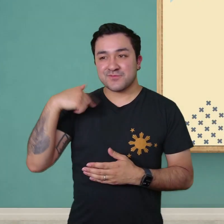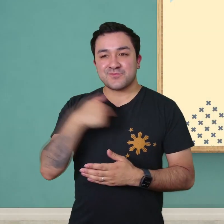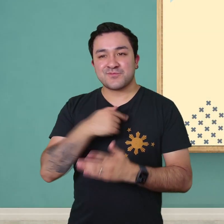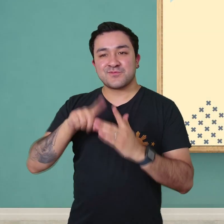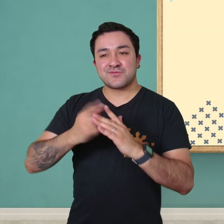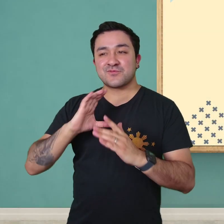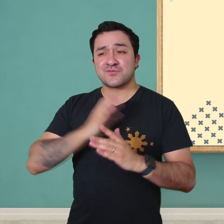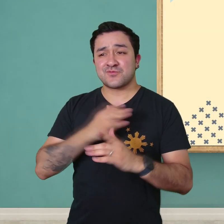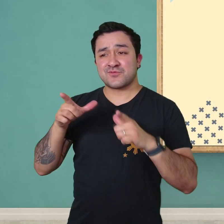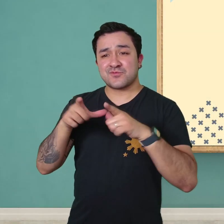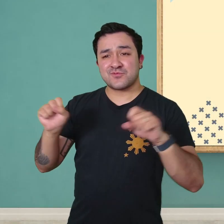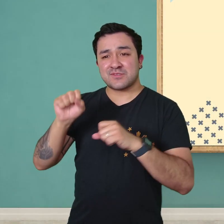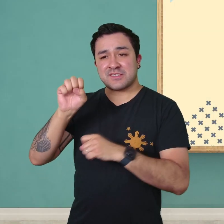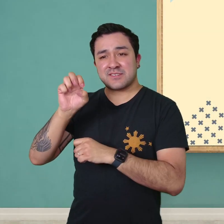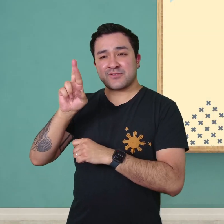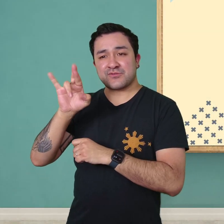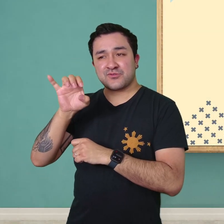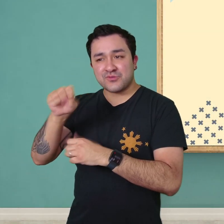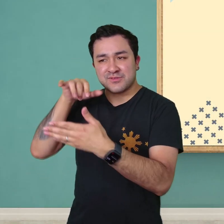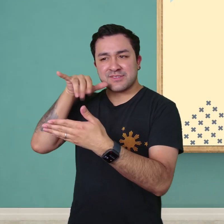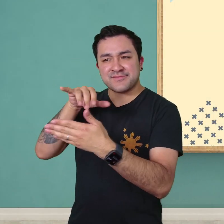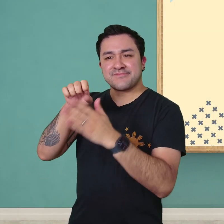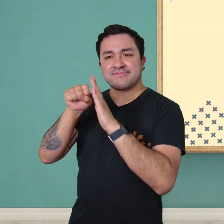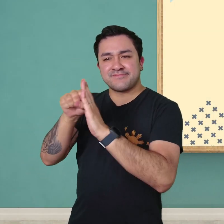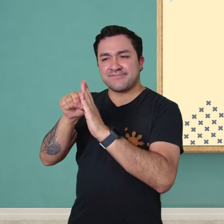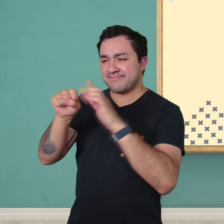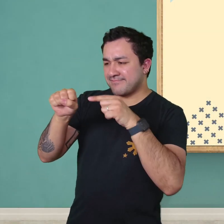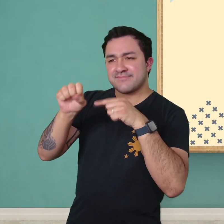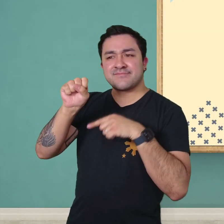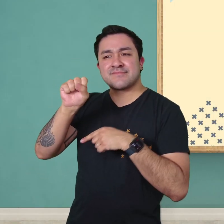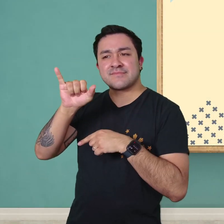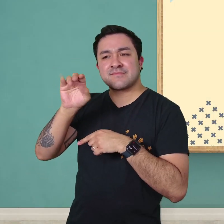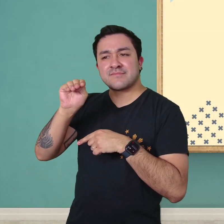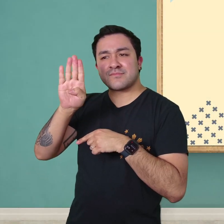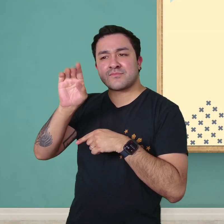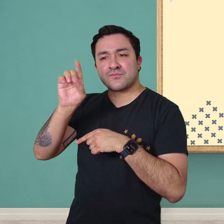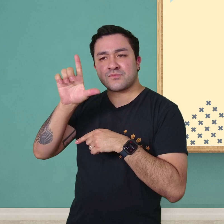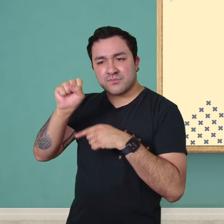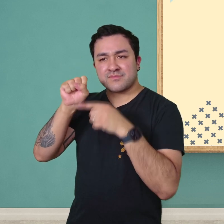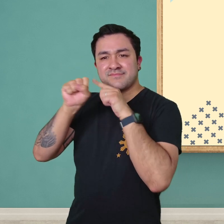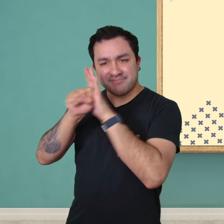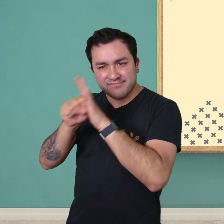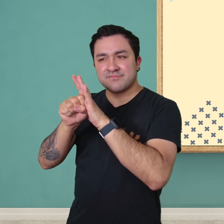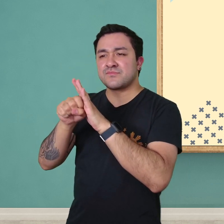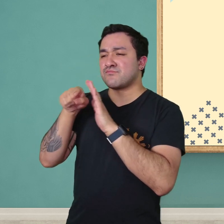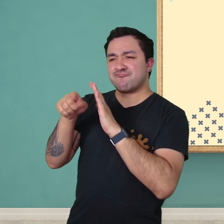Let's begin our series about linguistics by studying symbols. Symbols are items used to communicate.